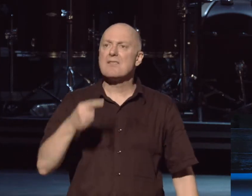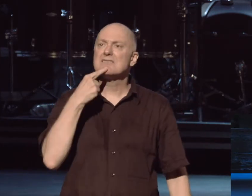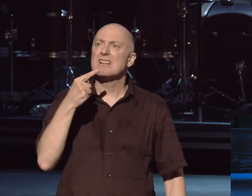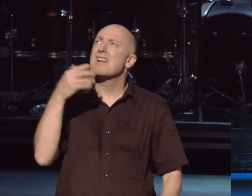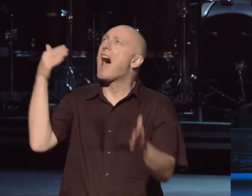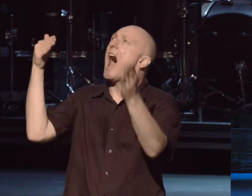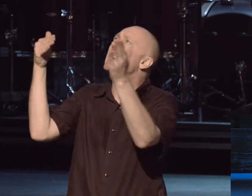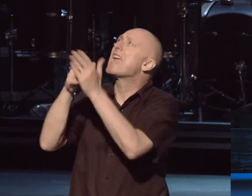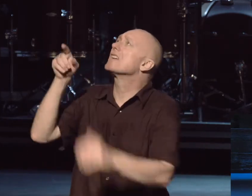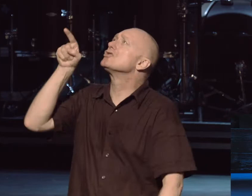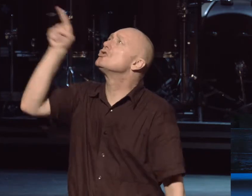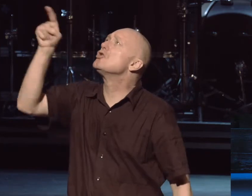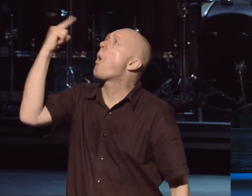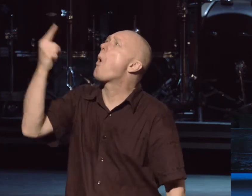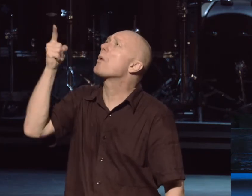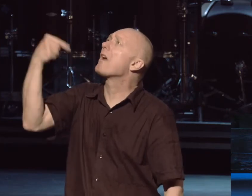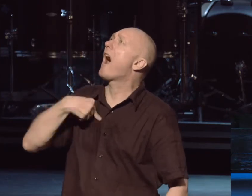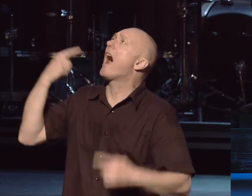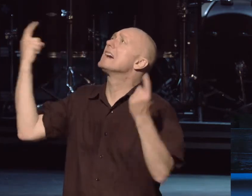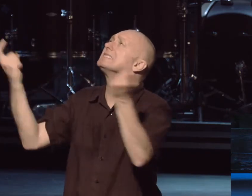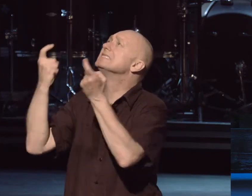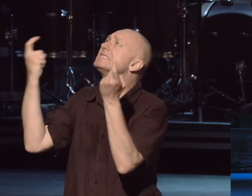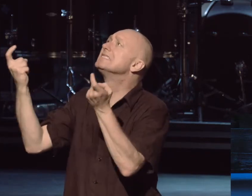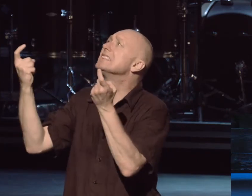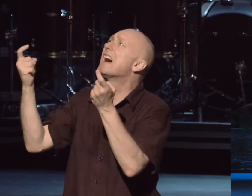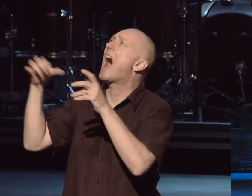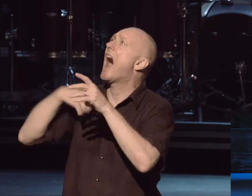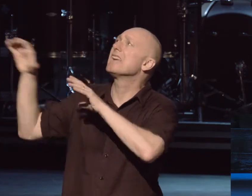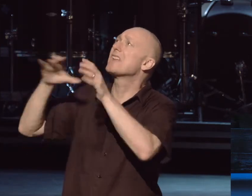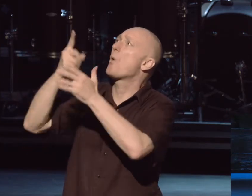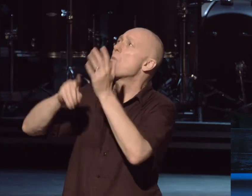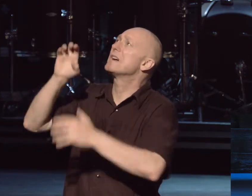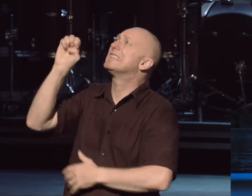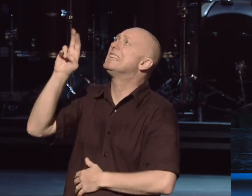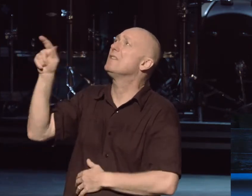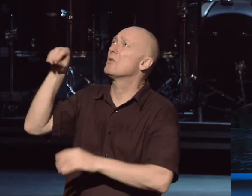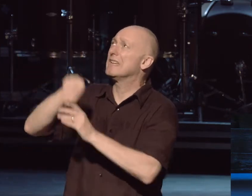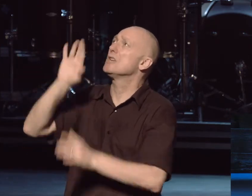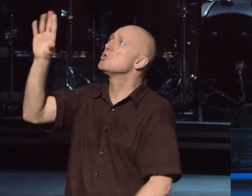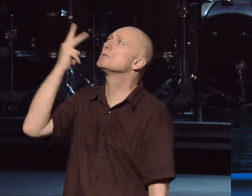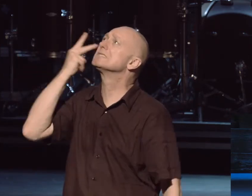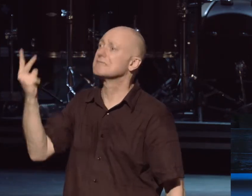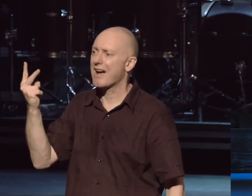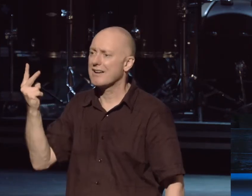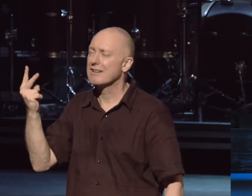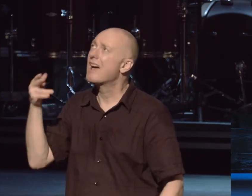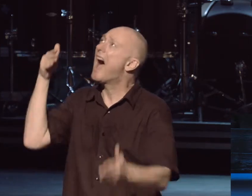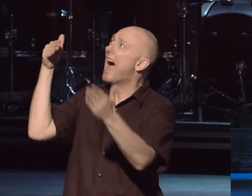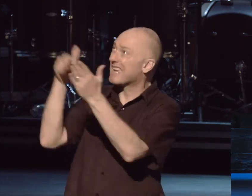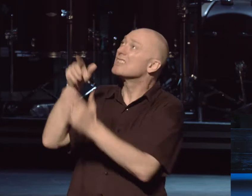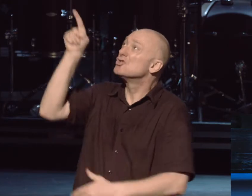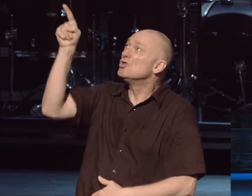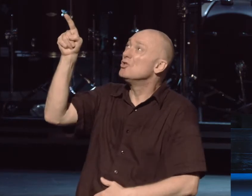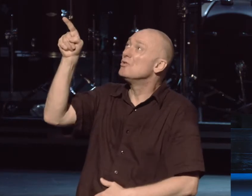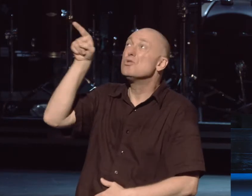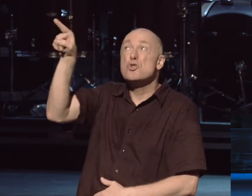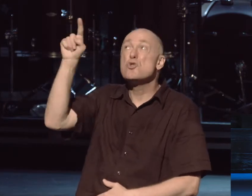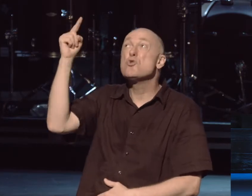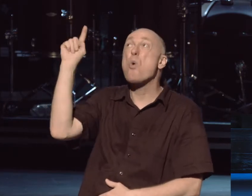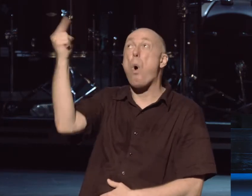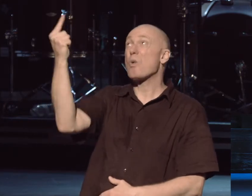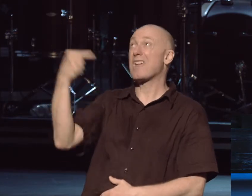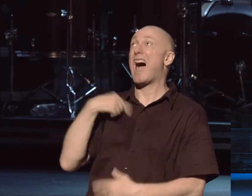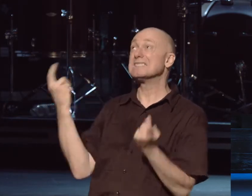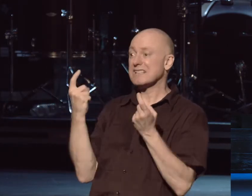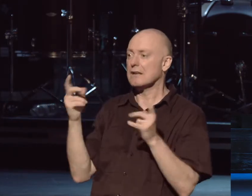you only have I sinned and done what is evil in your sight." Against you, God, you only have I sinned.